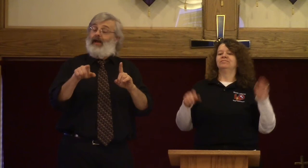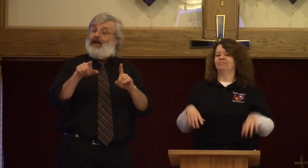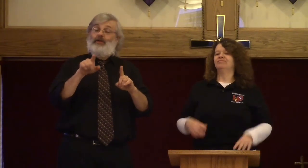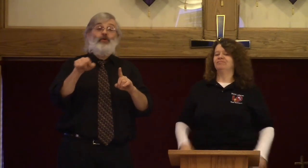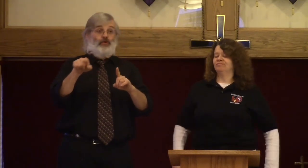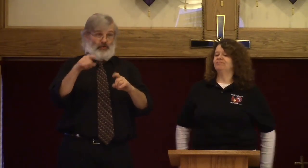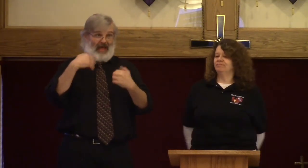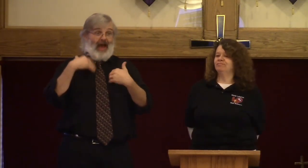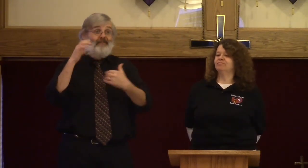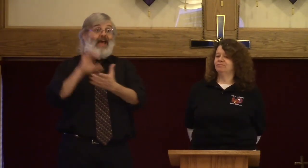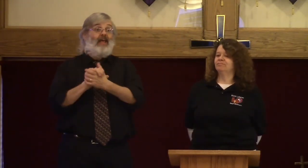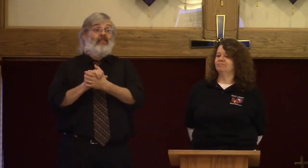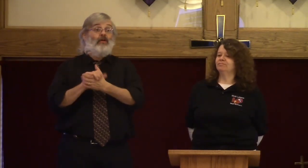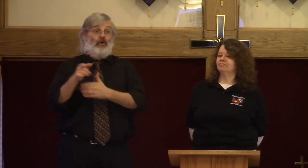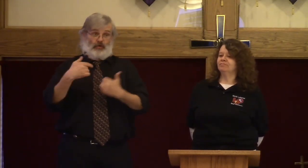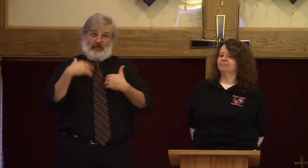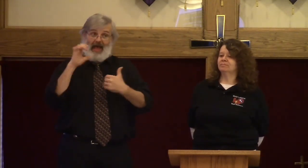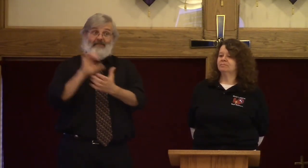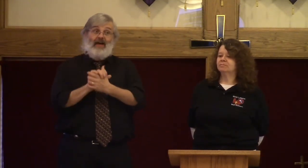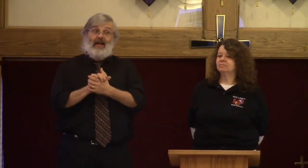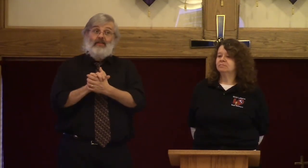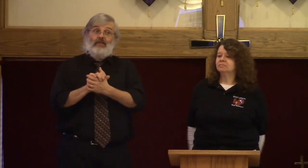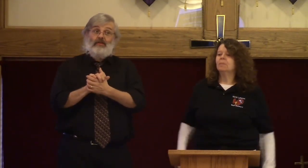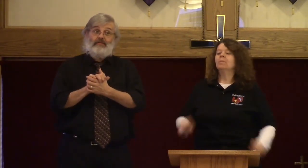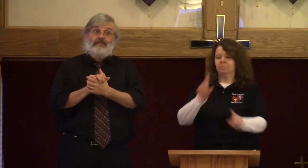yeah, do they have faith? Do they have faith?